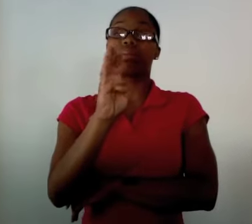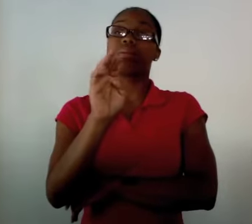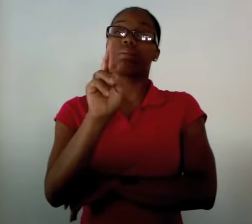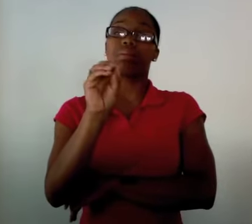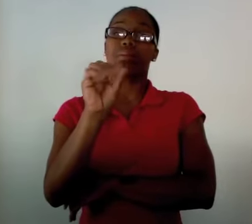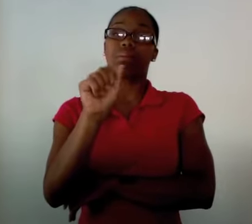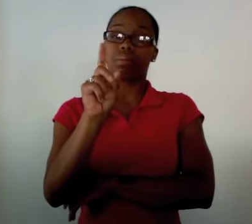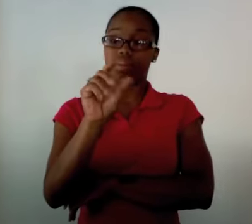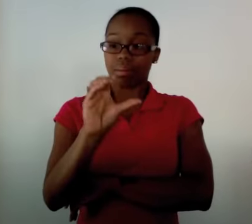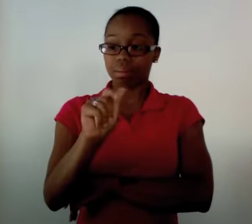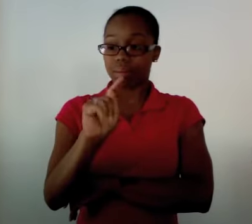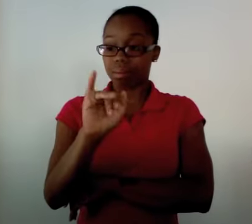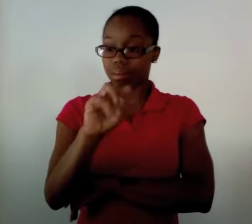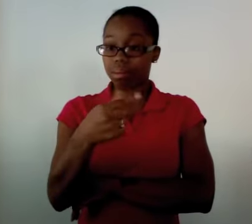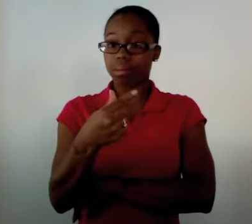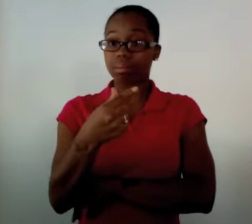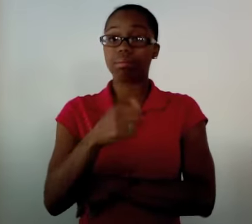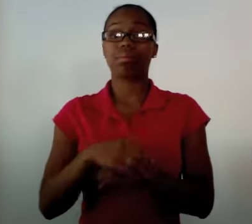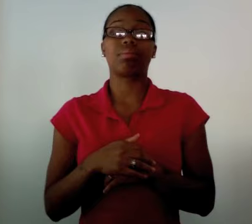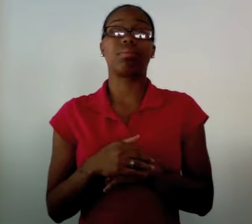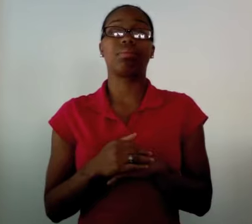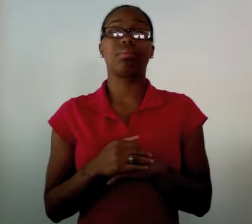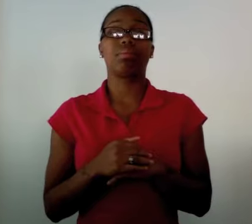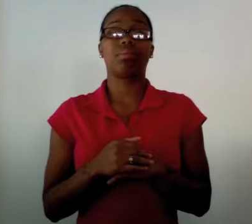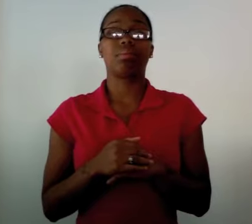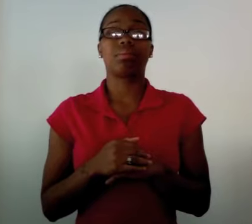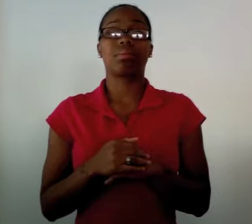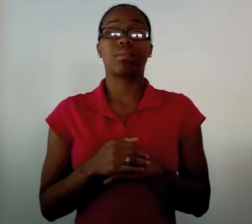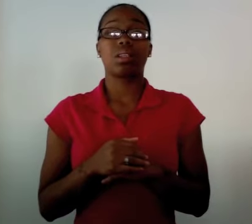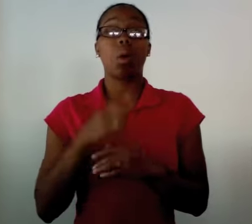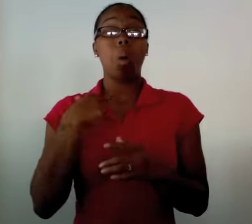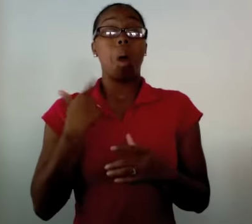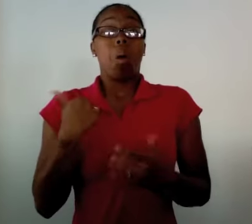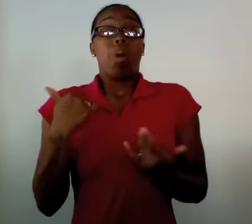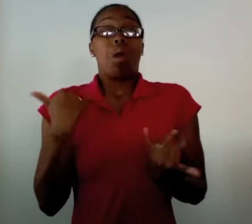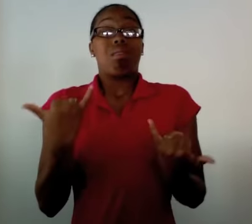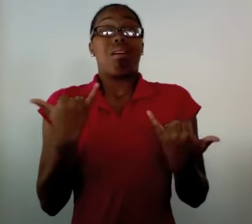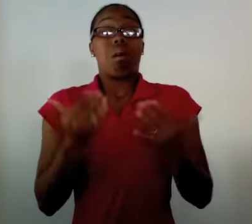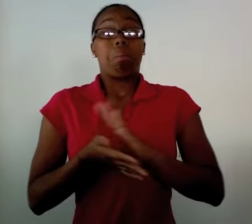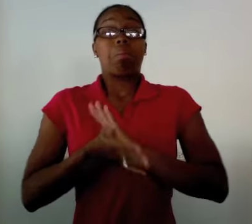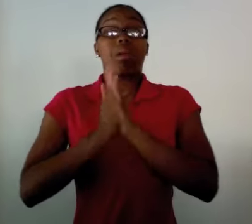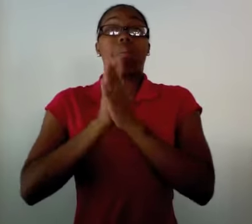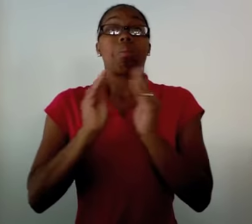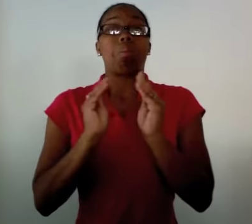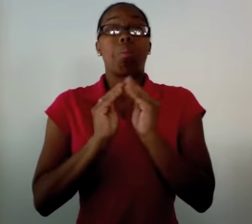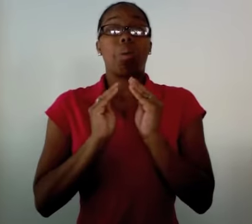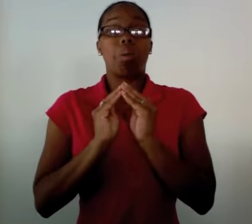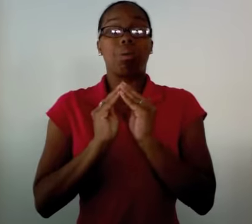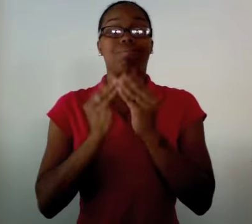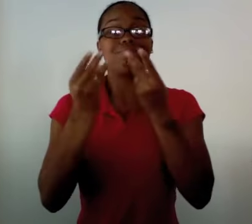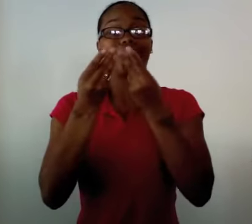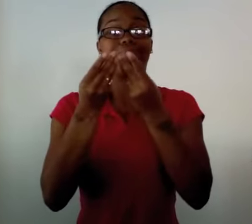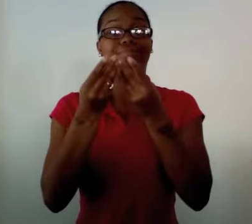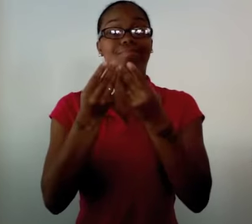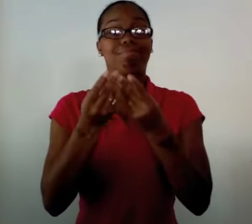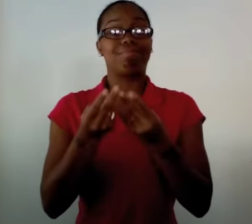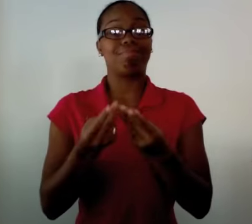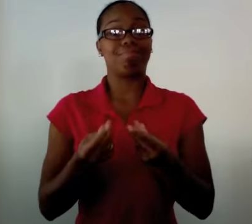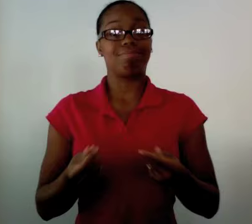the UK. We're becoming desensitized. Our media have to scream at us with these kind of headlines in order to get our